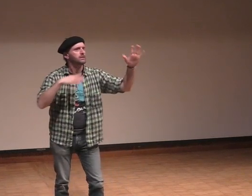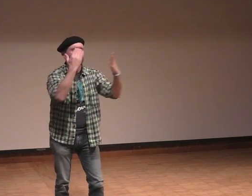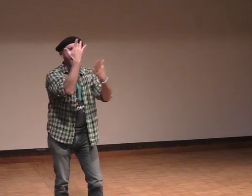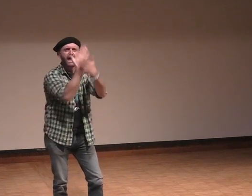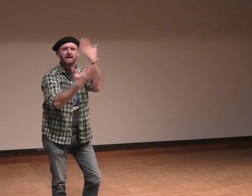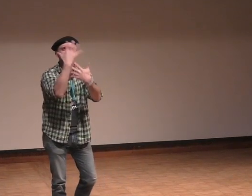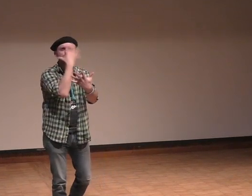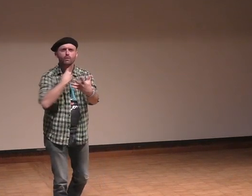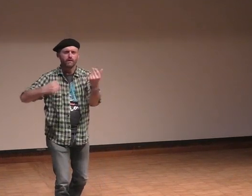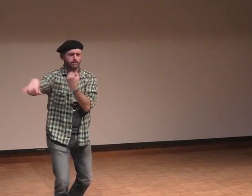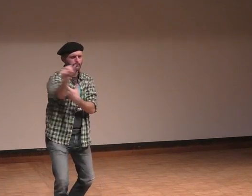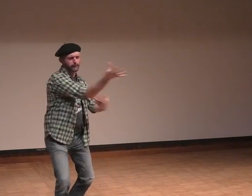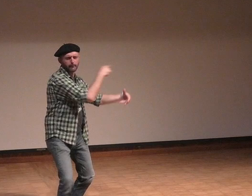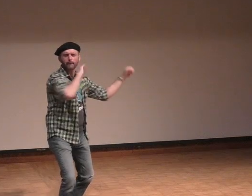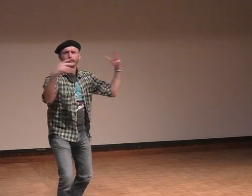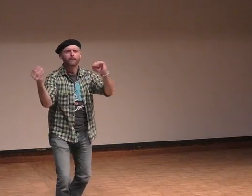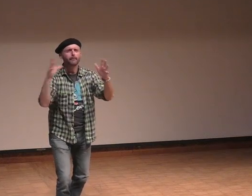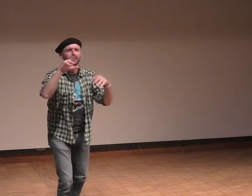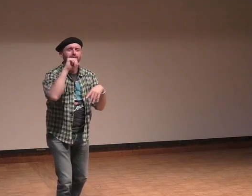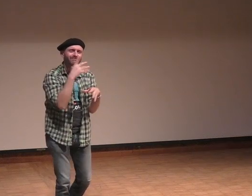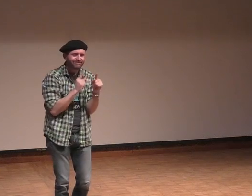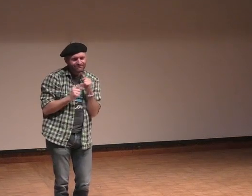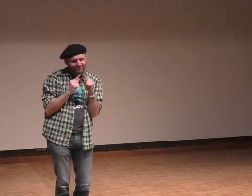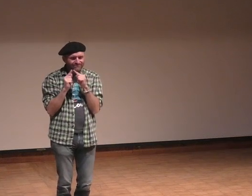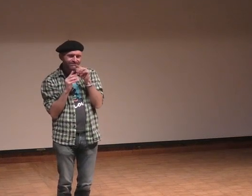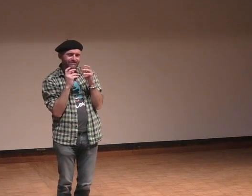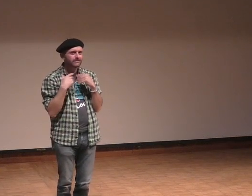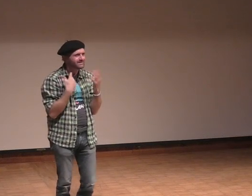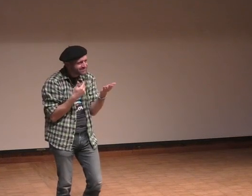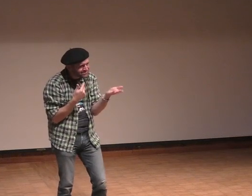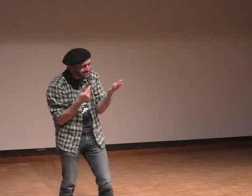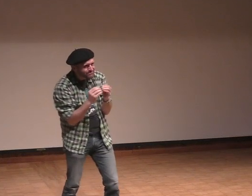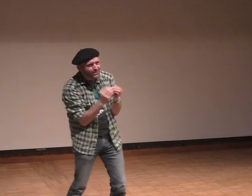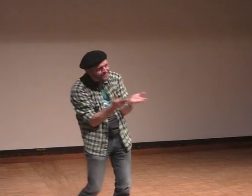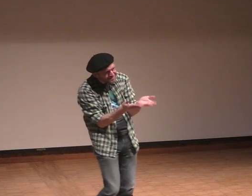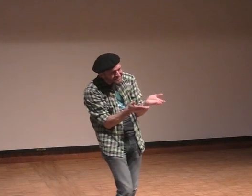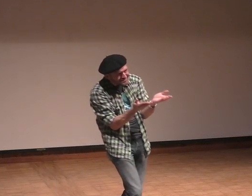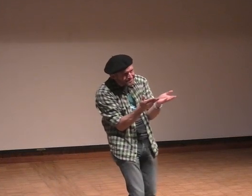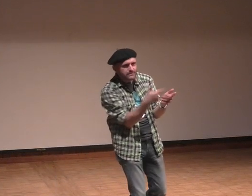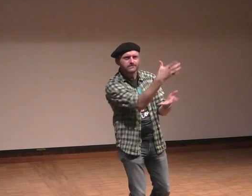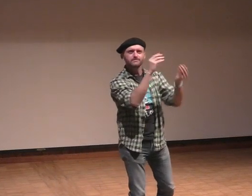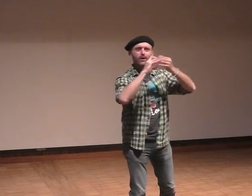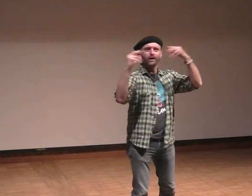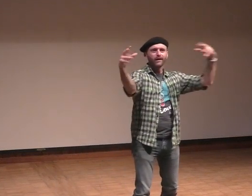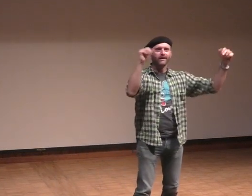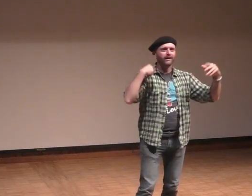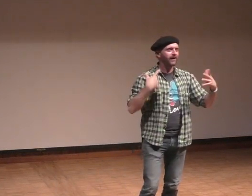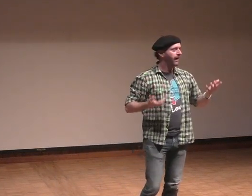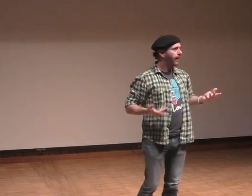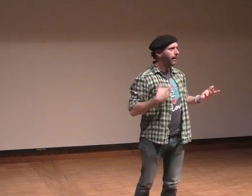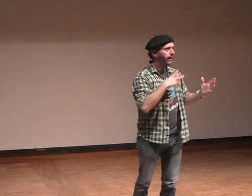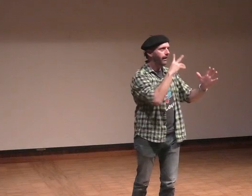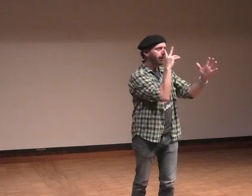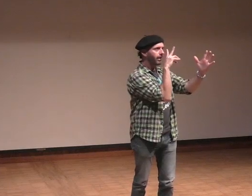ASL storyteller or just the beautiful movement of their ASL, and you want them to sign more